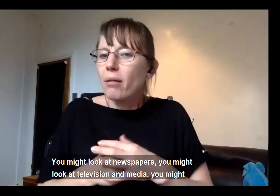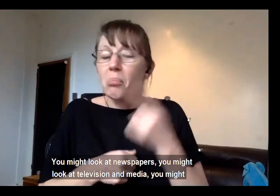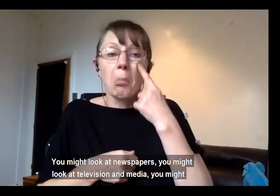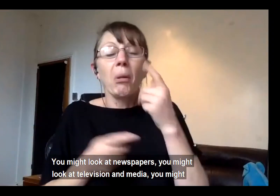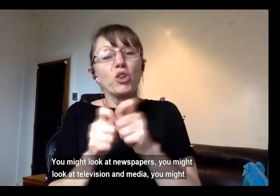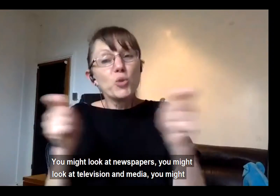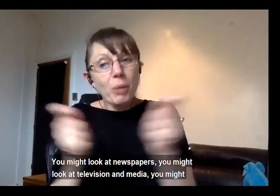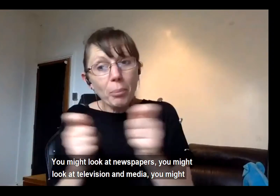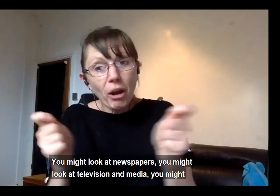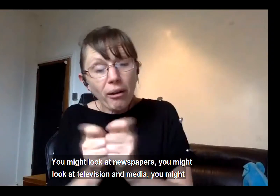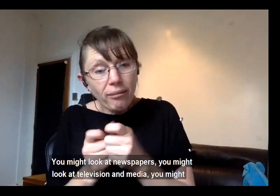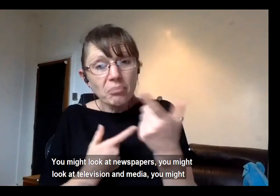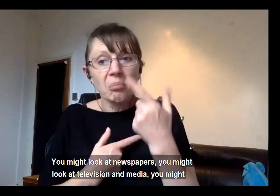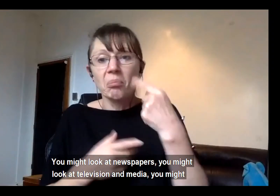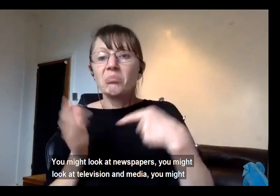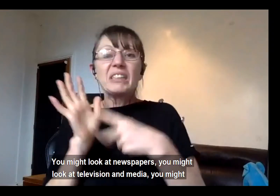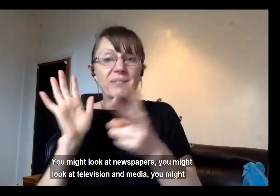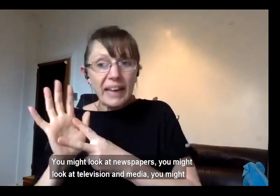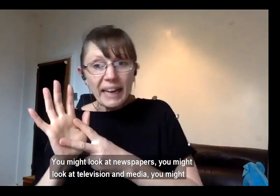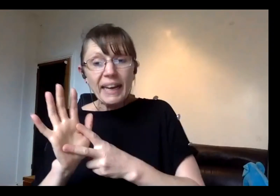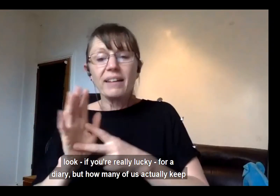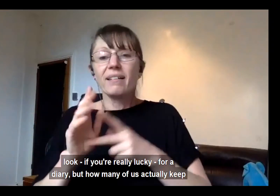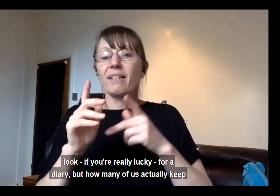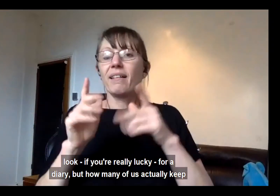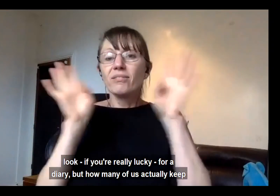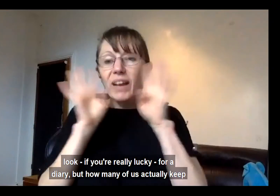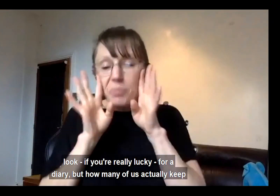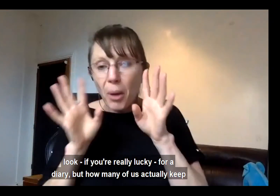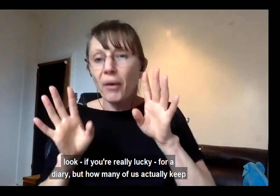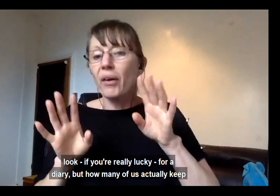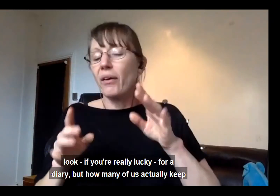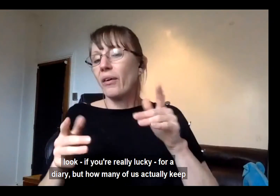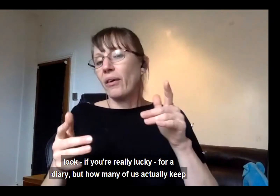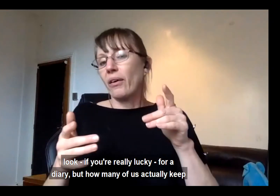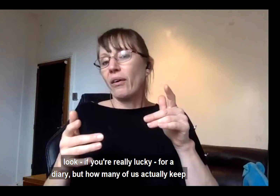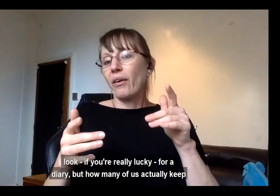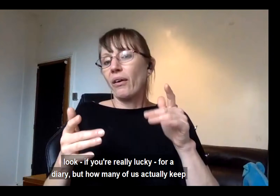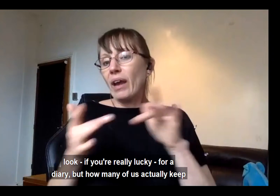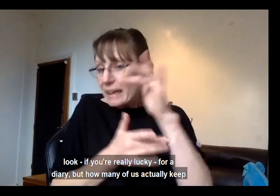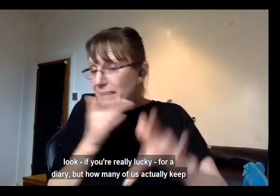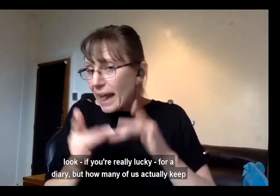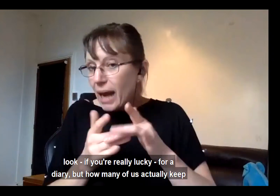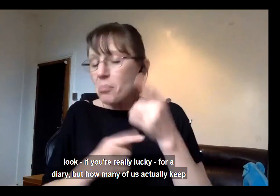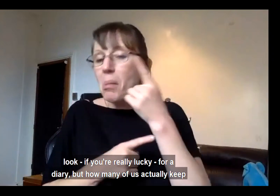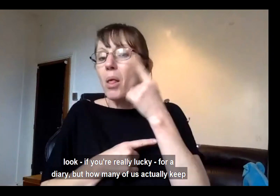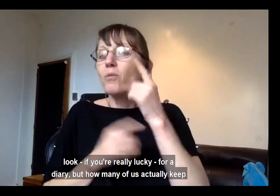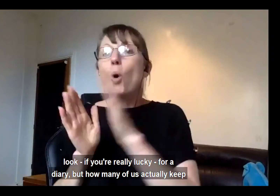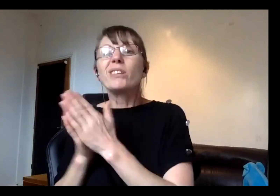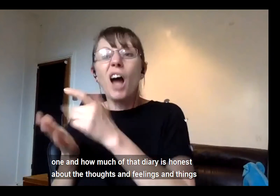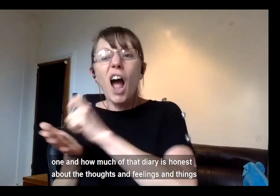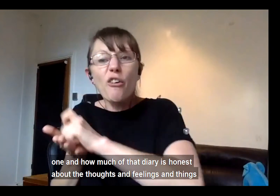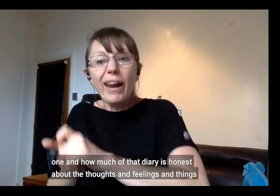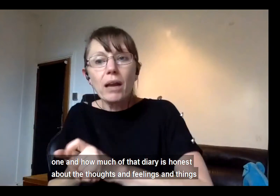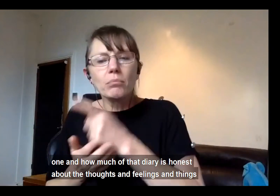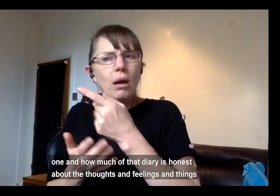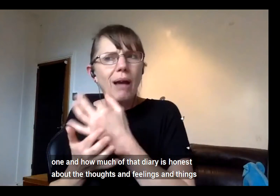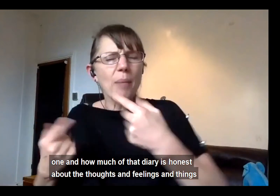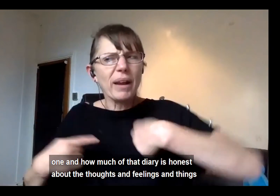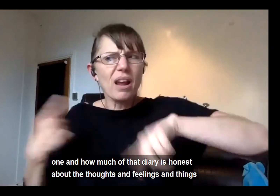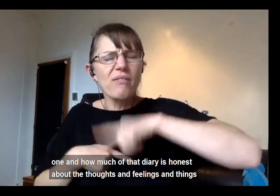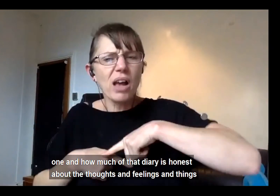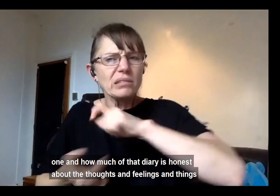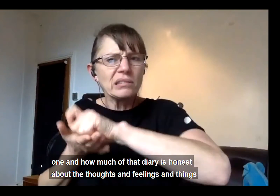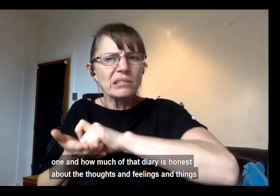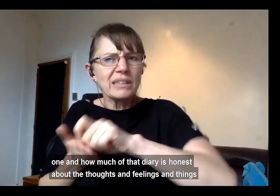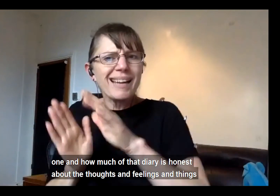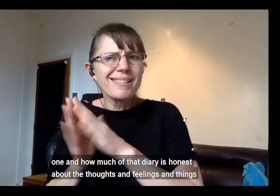newspapers, might look at television and media, you might look, if you're really lucky, for a diary, but how many of us actually keep one? And